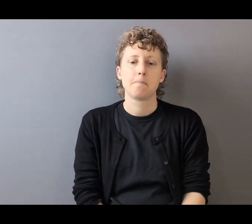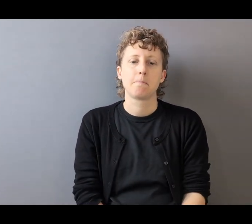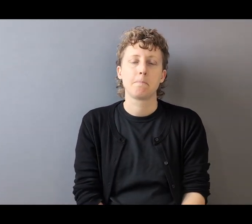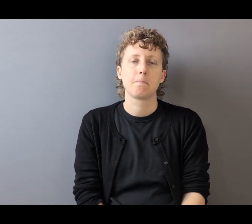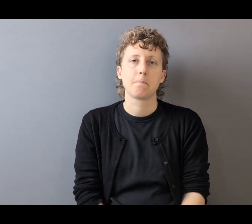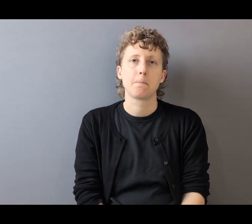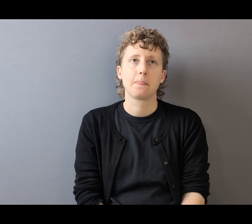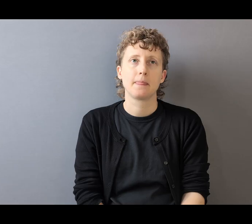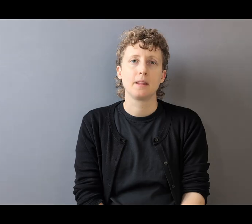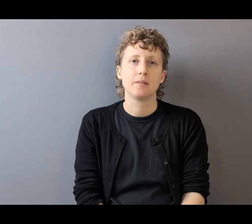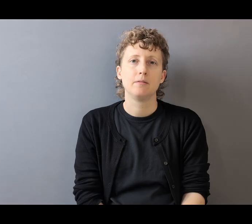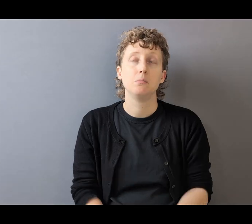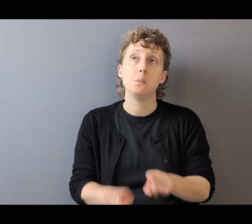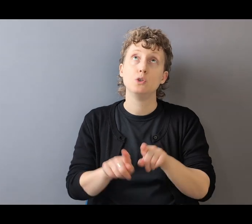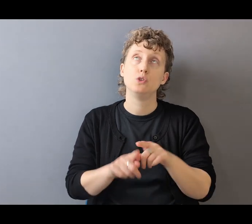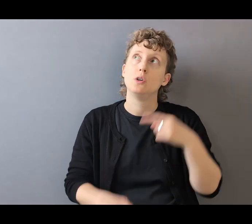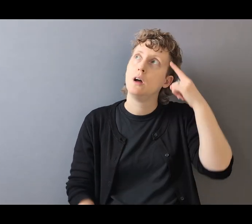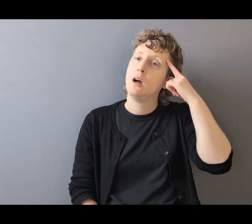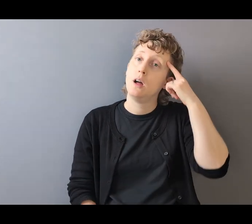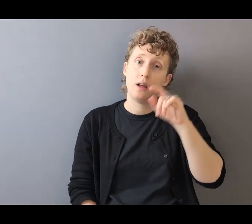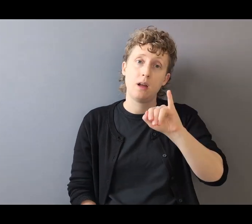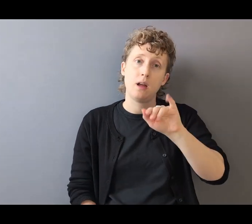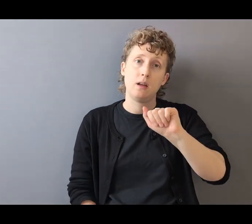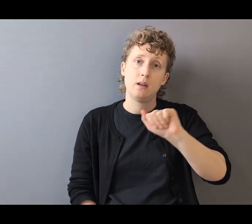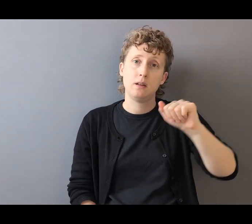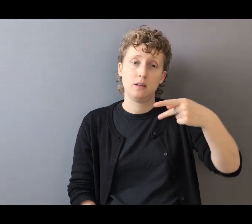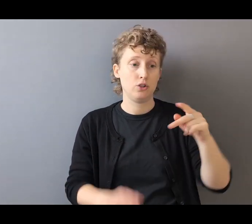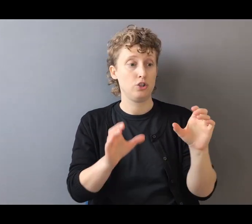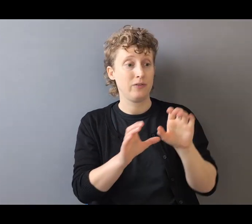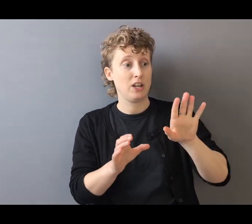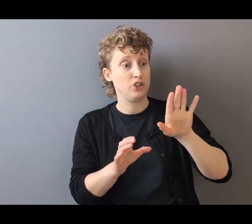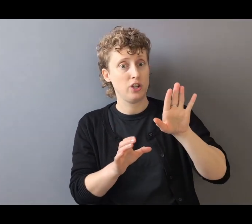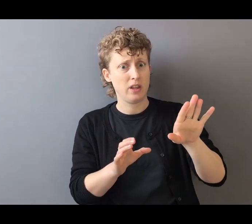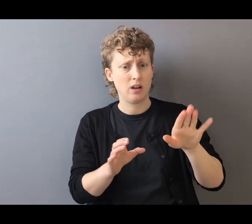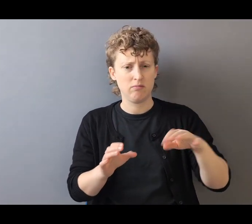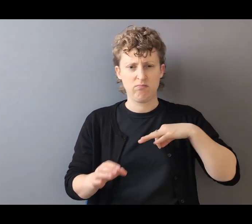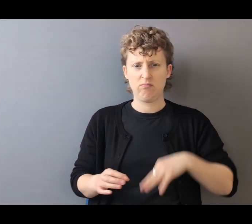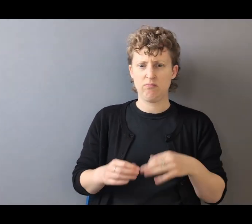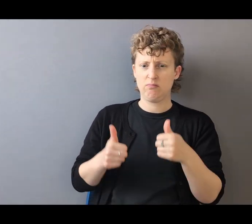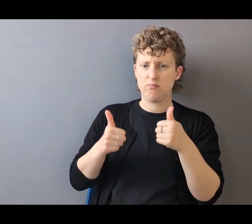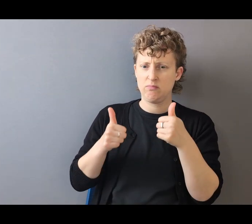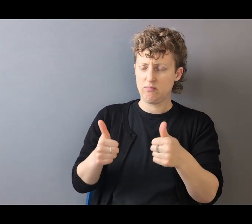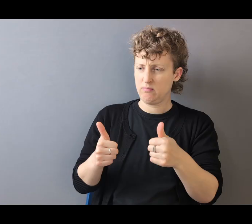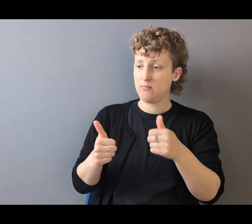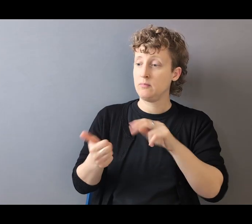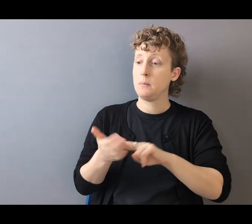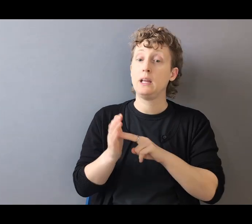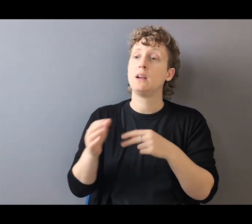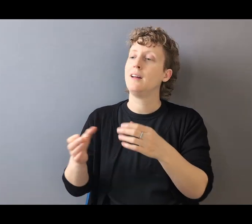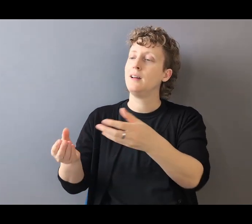the IAAP certification is partly that it's not a one-off performance, and you have to maintain your knowledge.